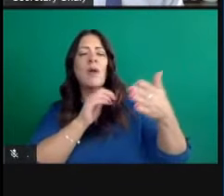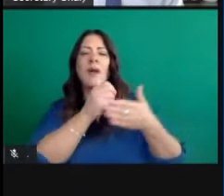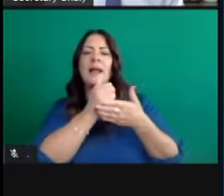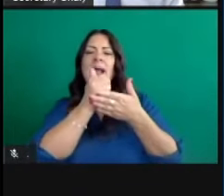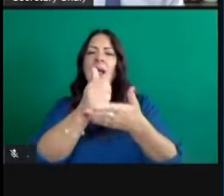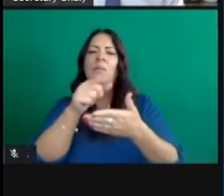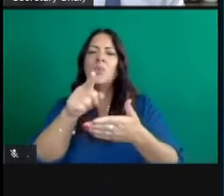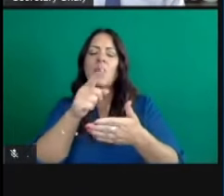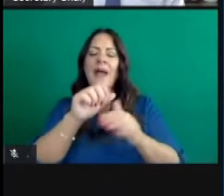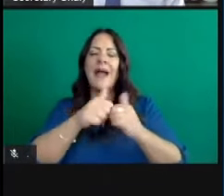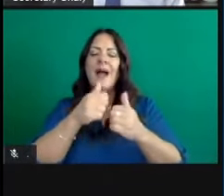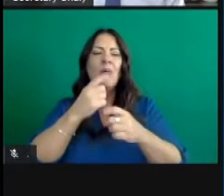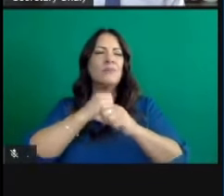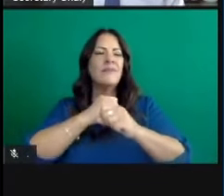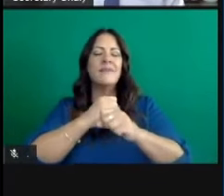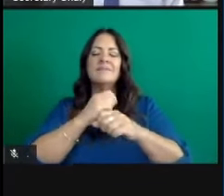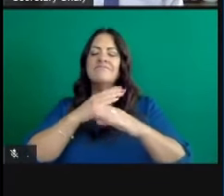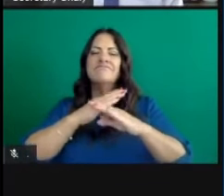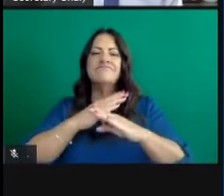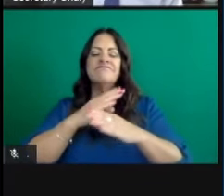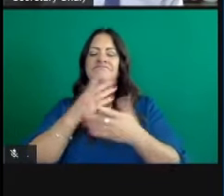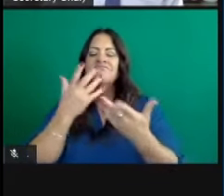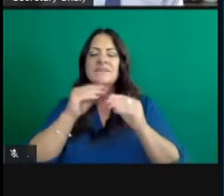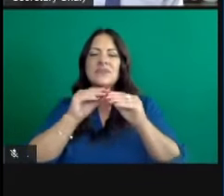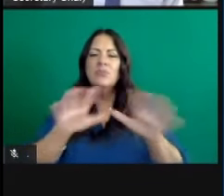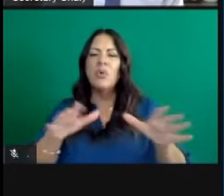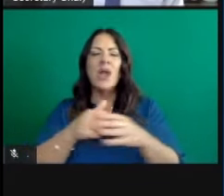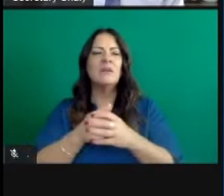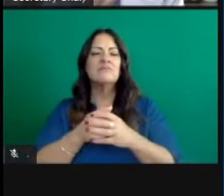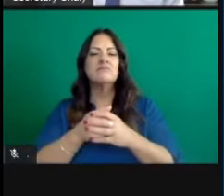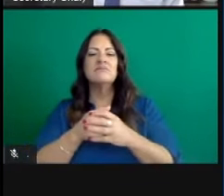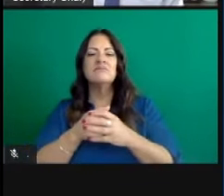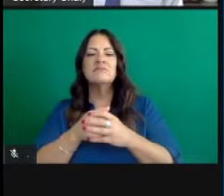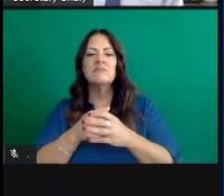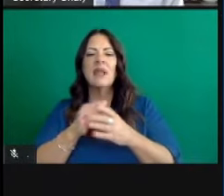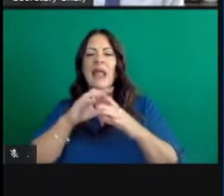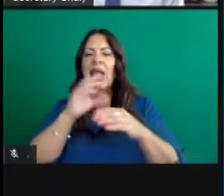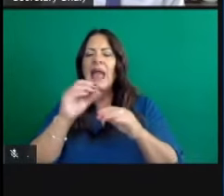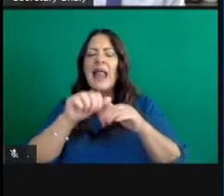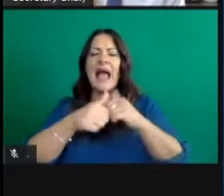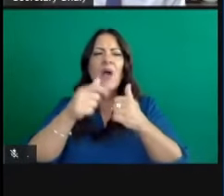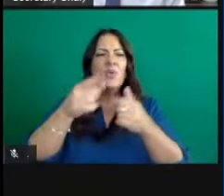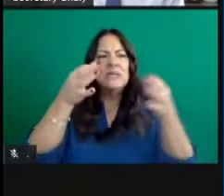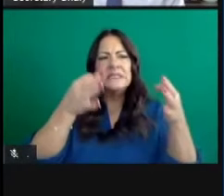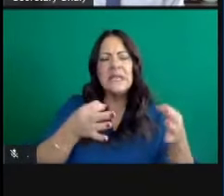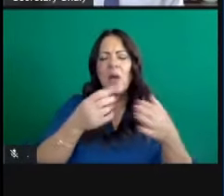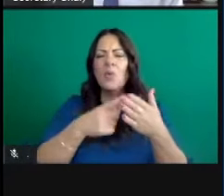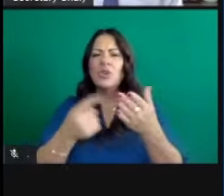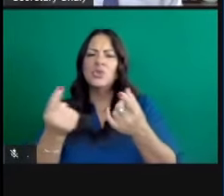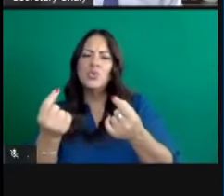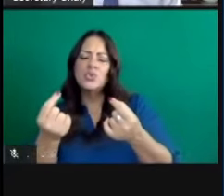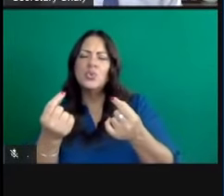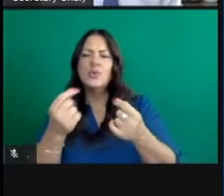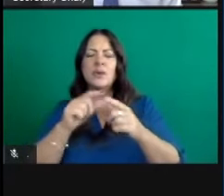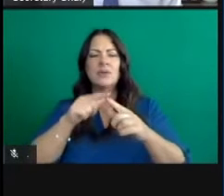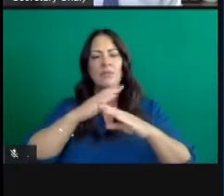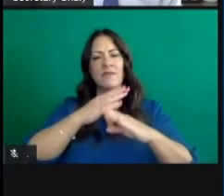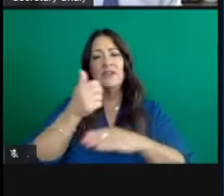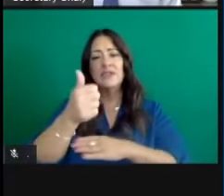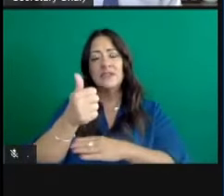about transmission in your backyard, which will of course inform how you make decisions, not just today, but in the weeks to